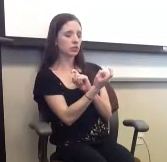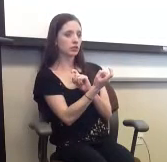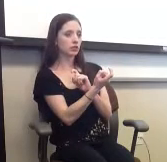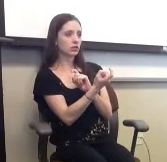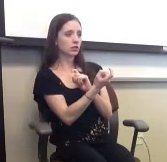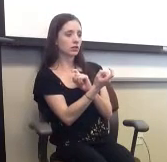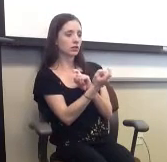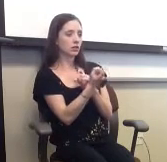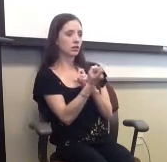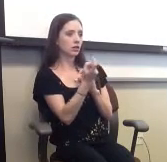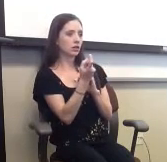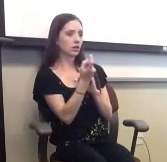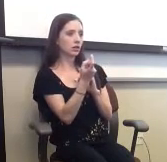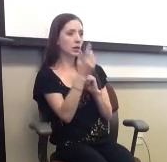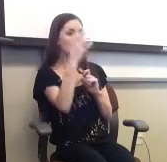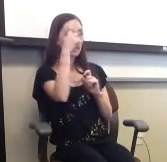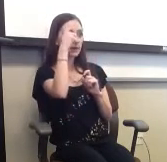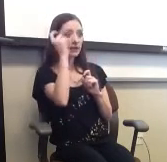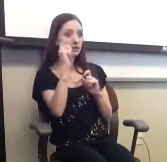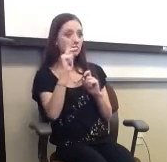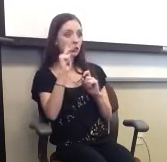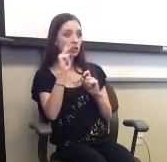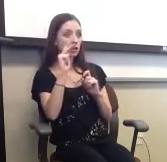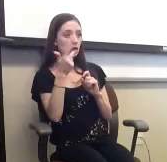Because it's a what, 3rd-degree felony? Third-degree felony.